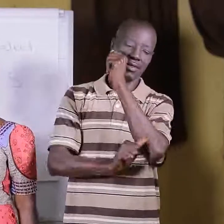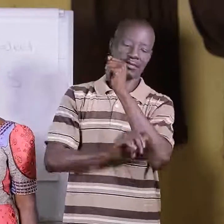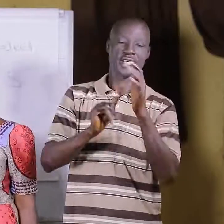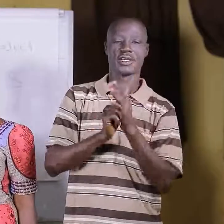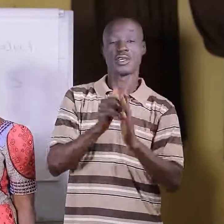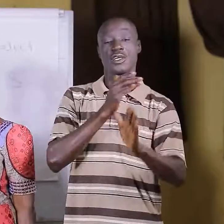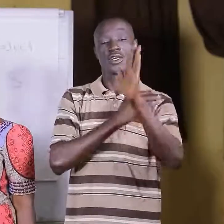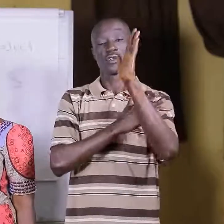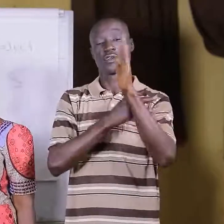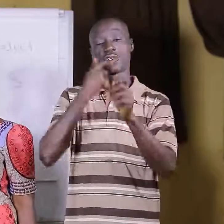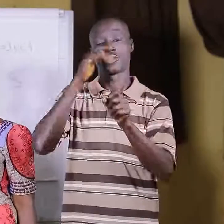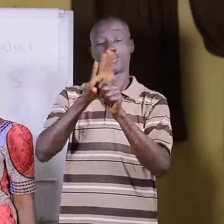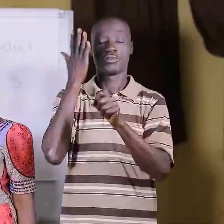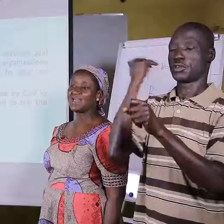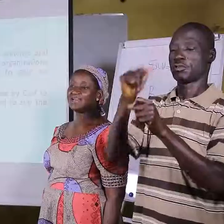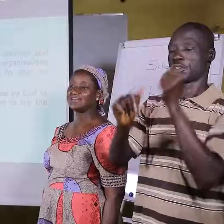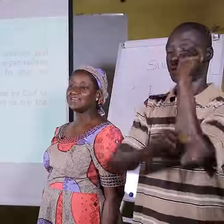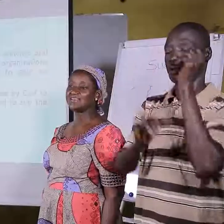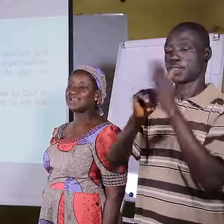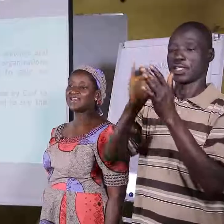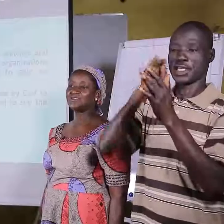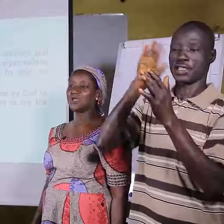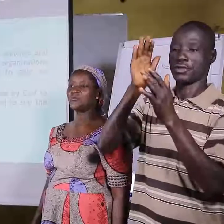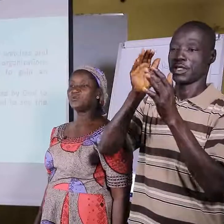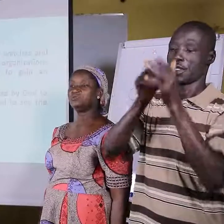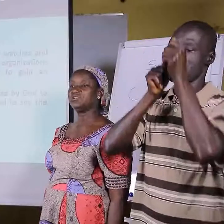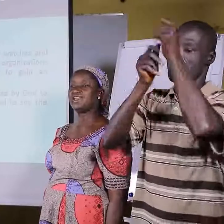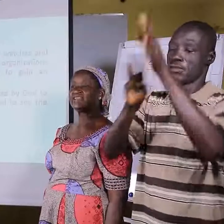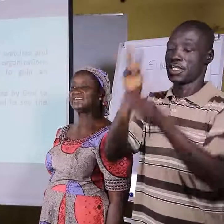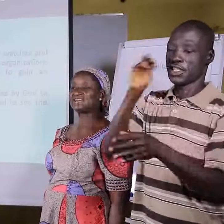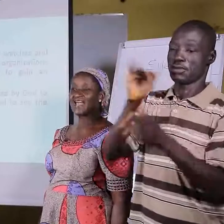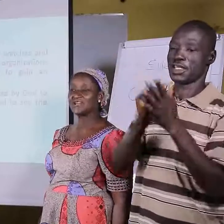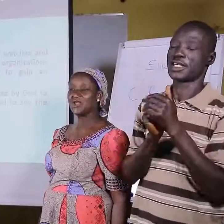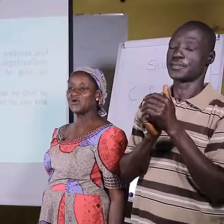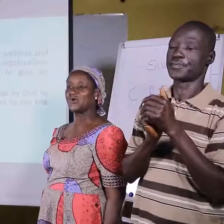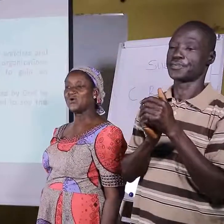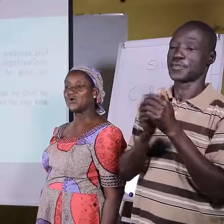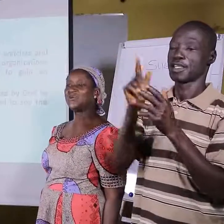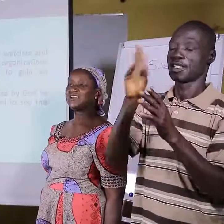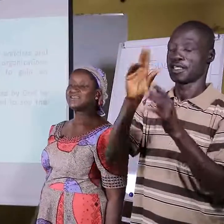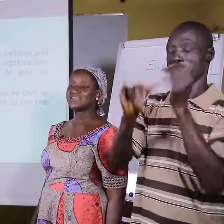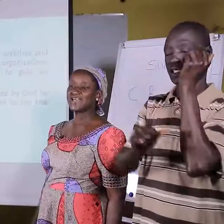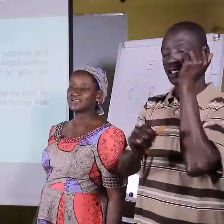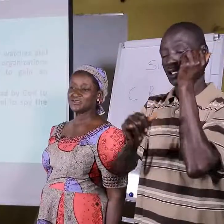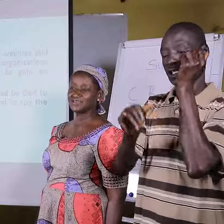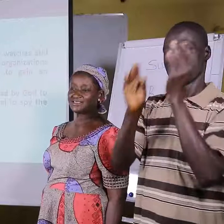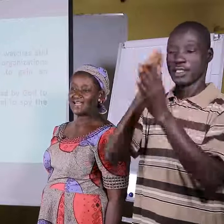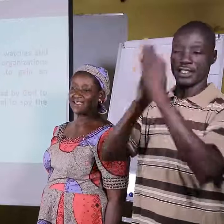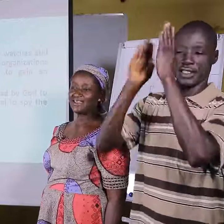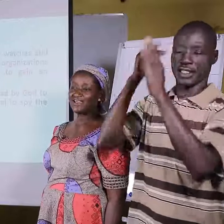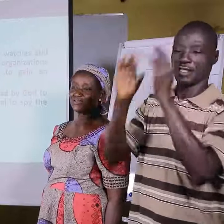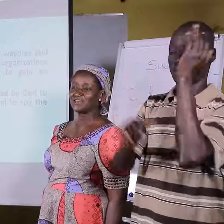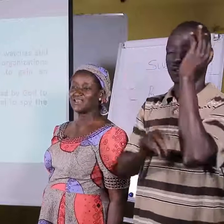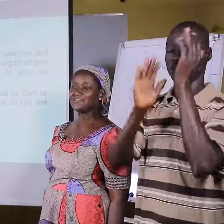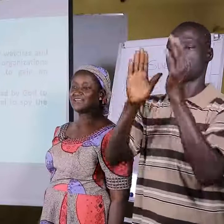Abraham that he was going to bless him and that his descendants were going to be like the sand or the stars of the